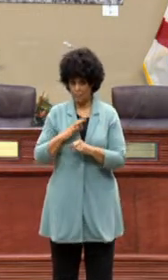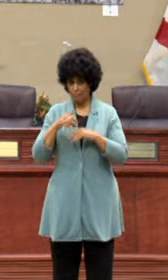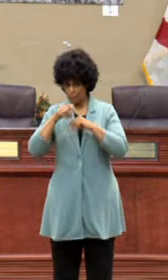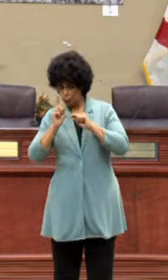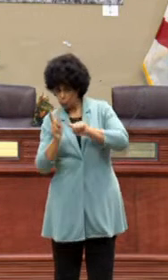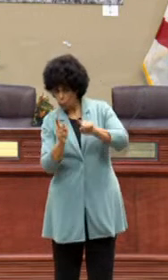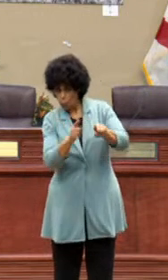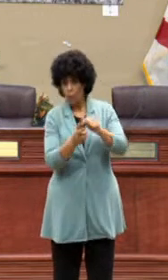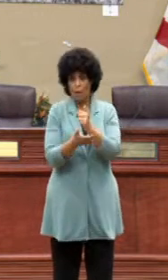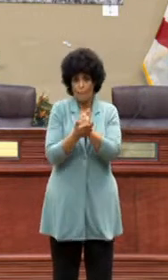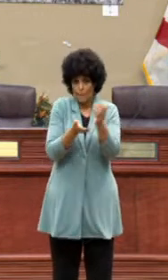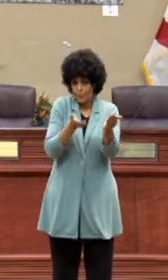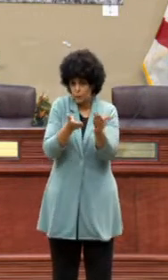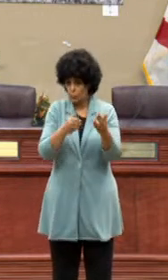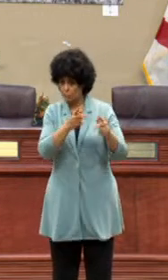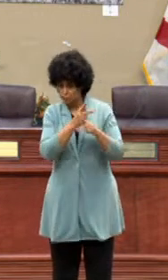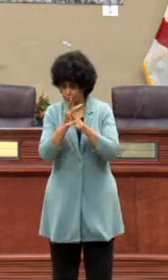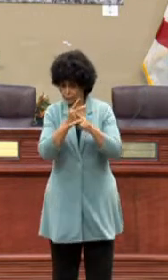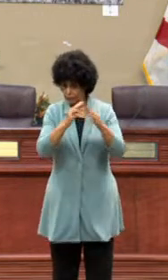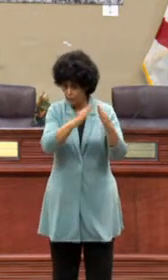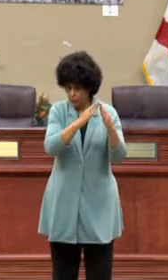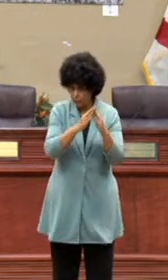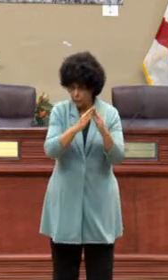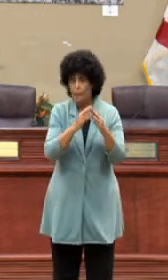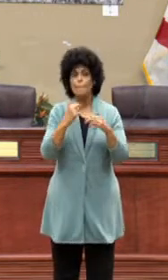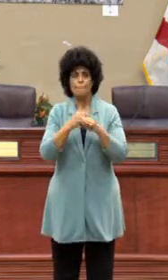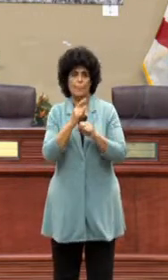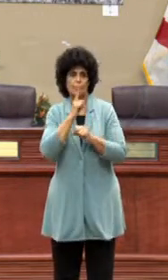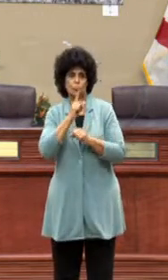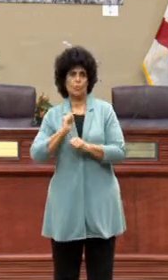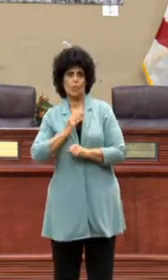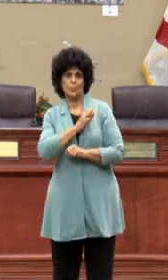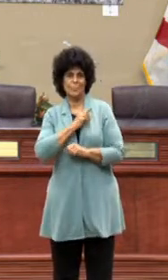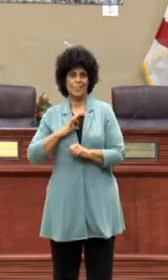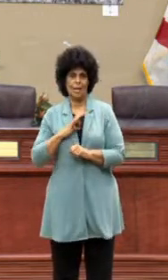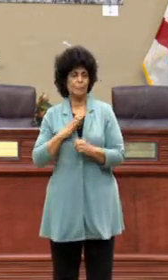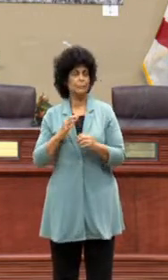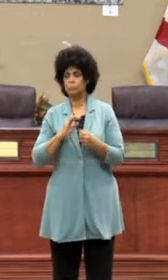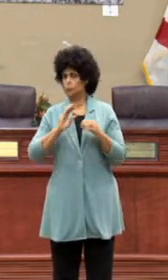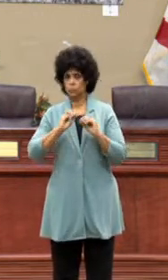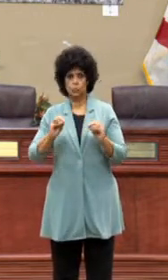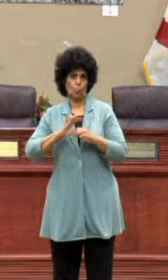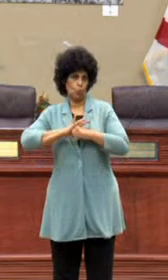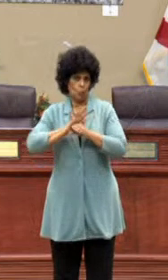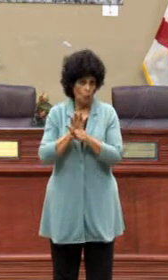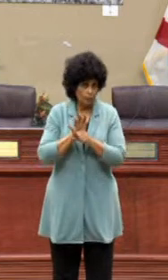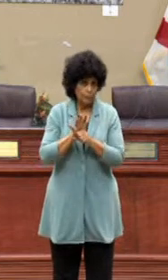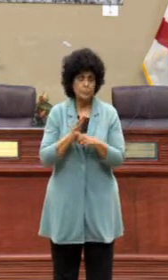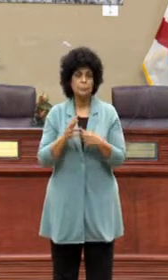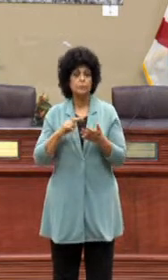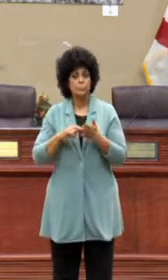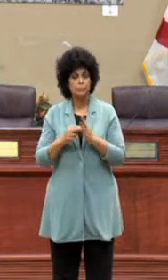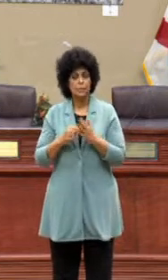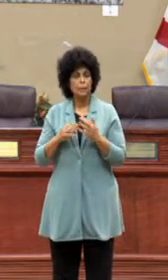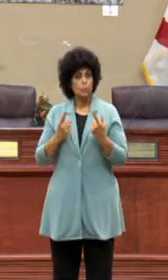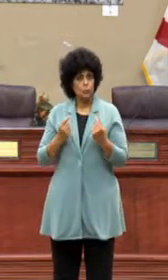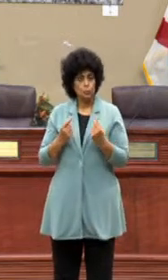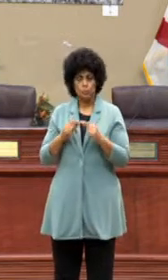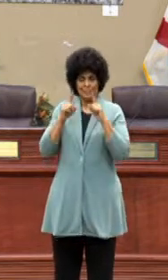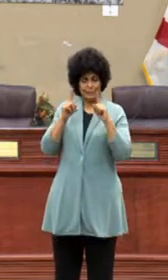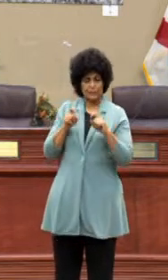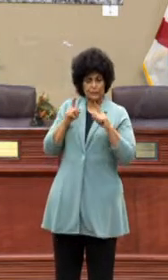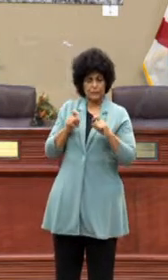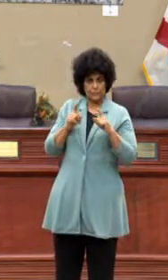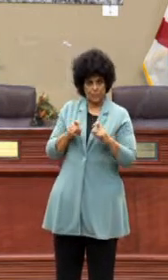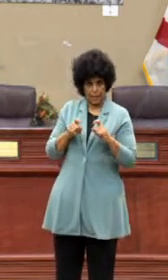COVID-free, we are providing an opportunity for them to be tested where they don't have to wait in these long